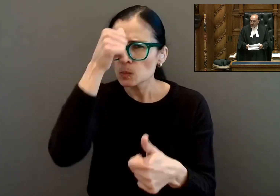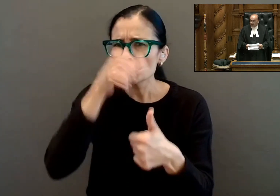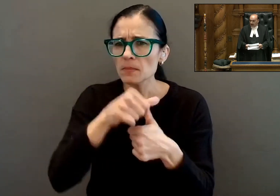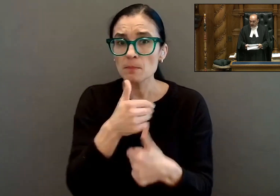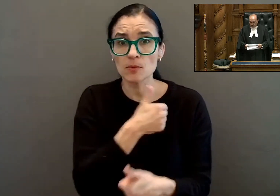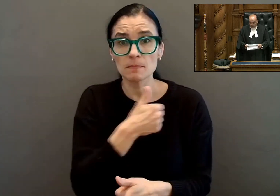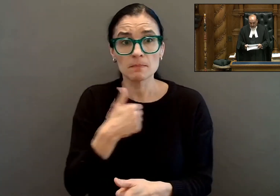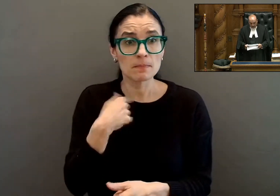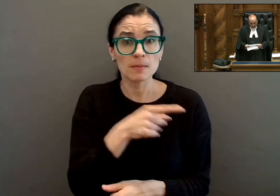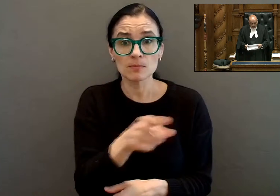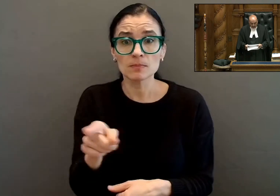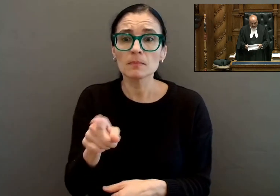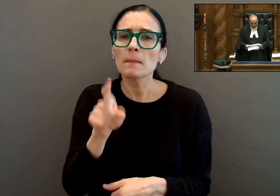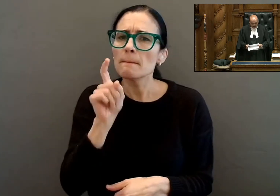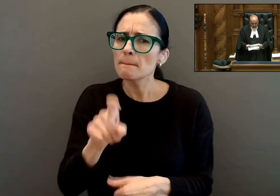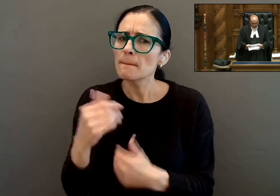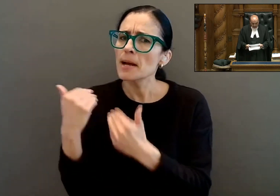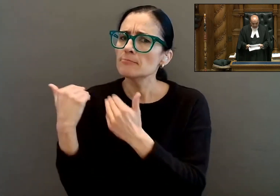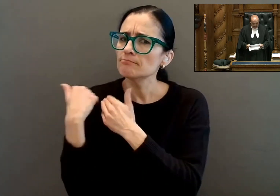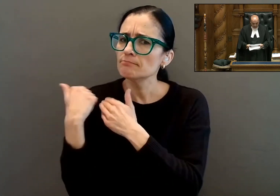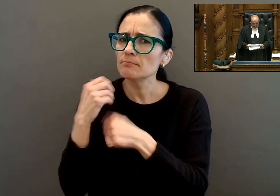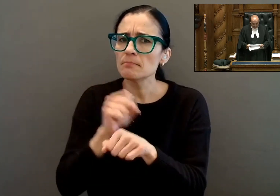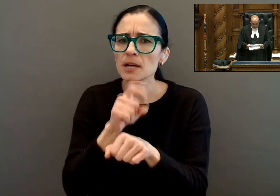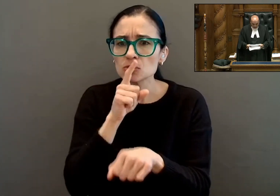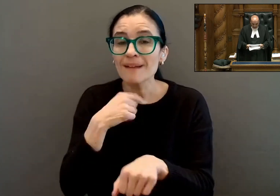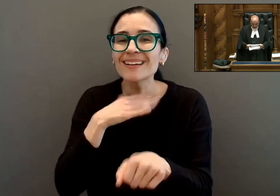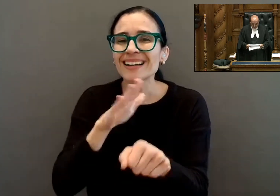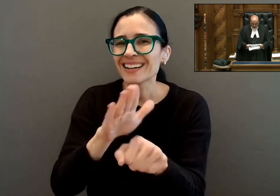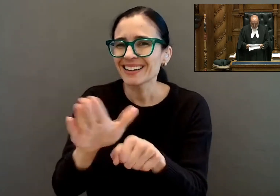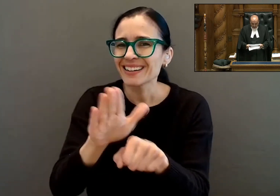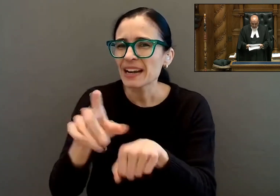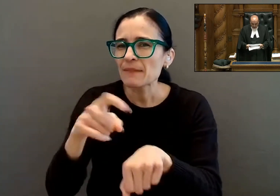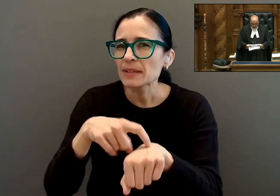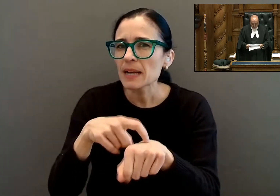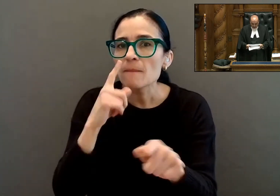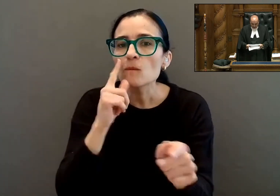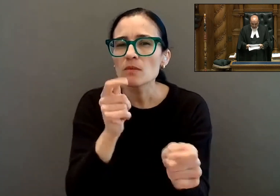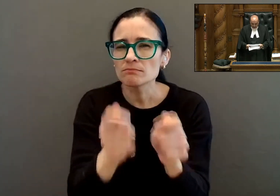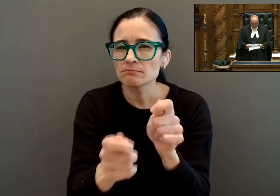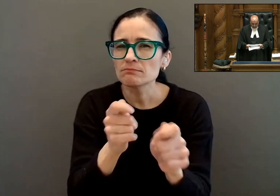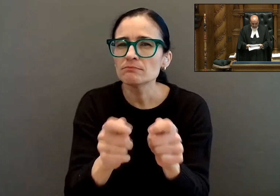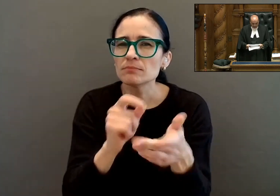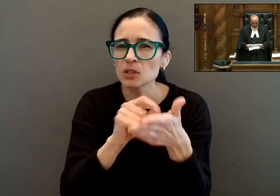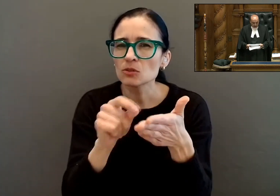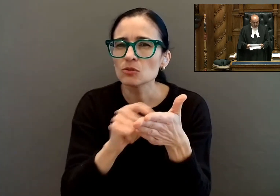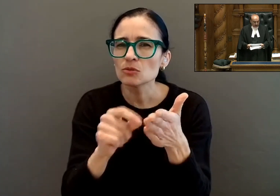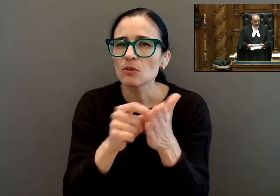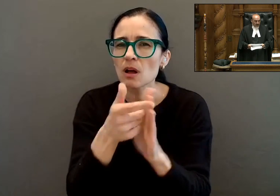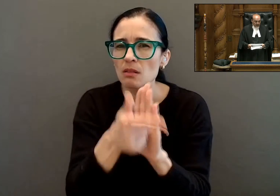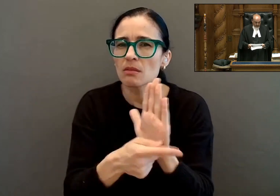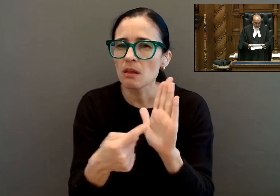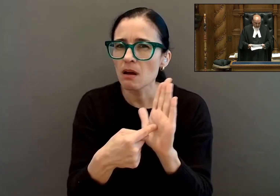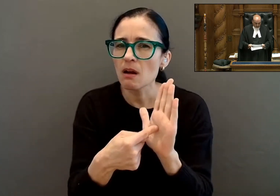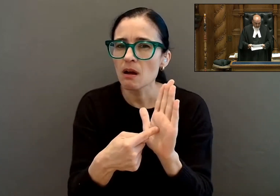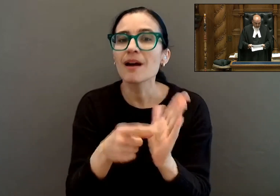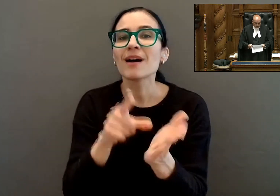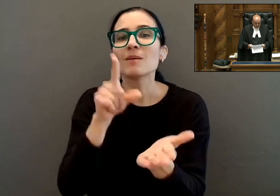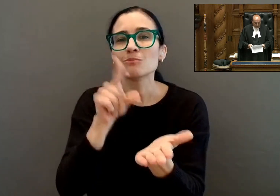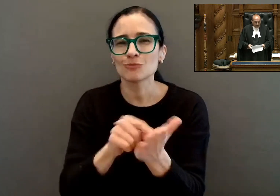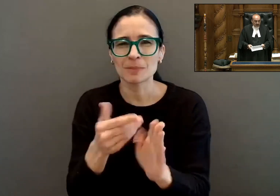to finalize and print their bill before the anticipated moving second reading during private members'